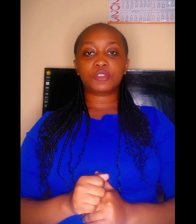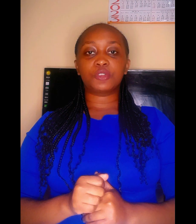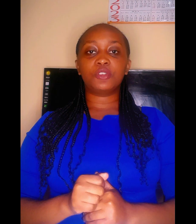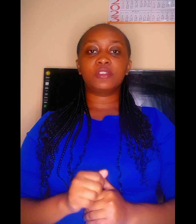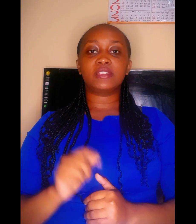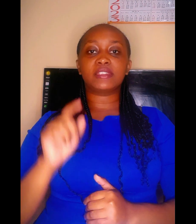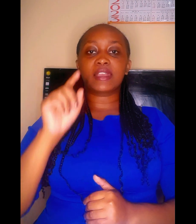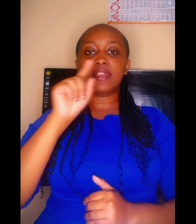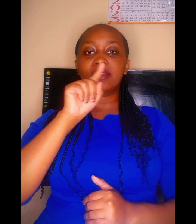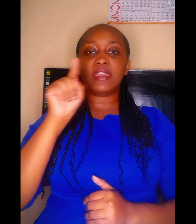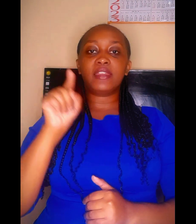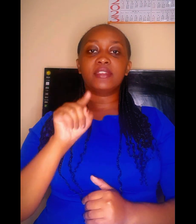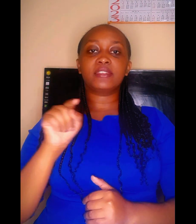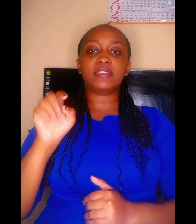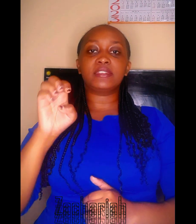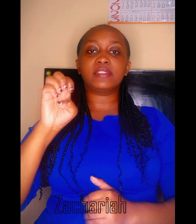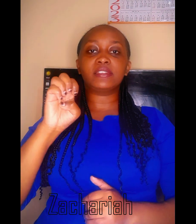Also Zechariah, that is